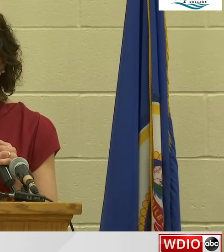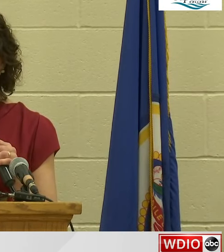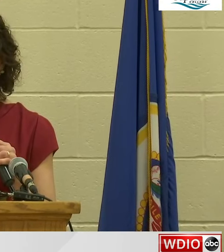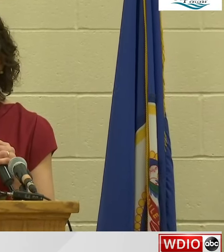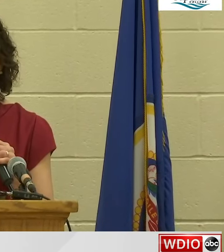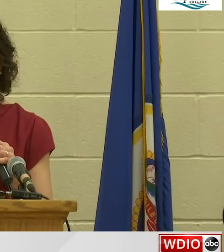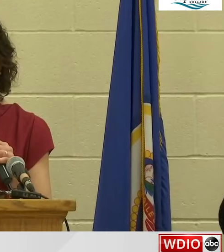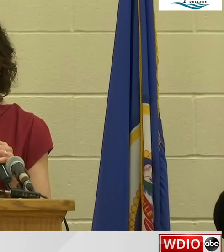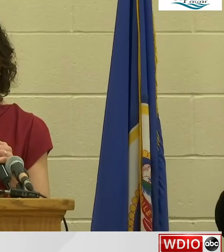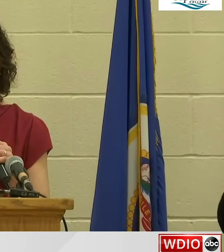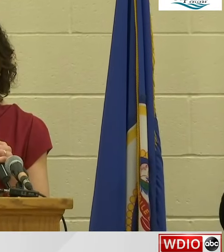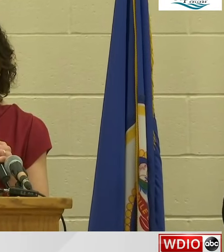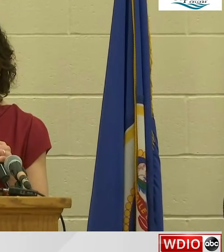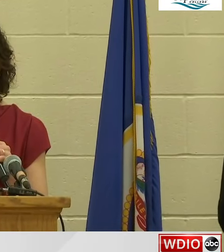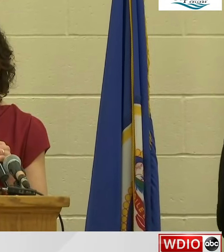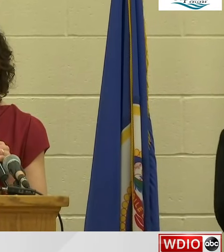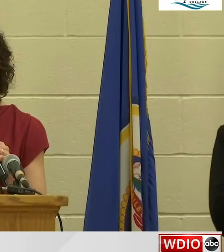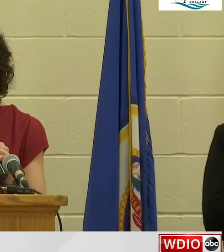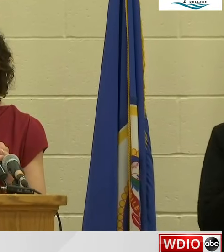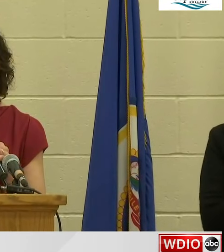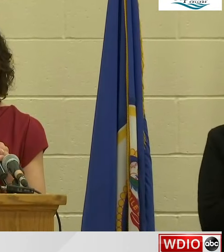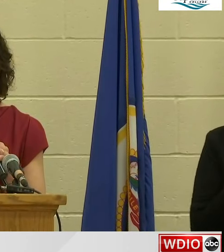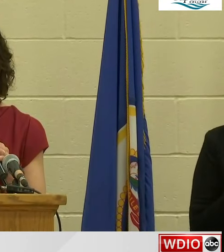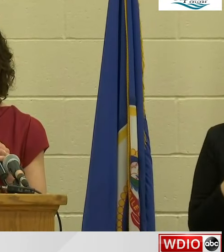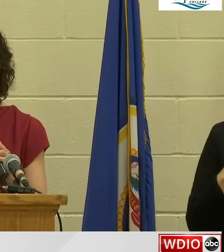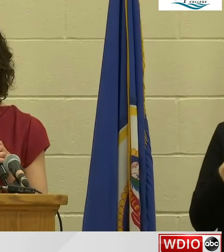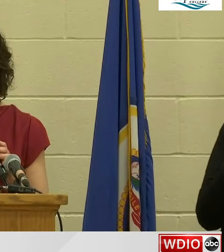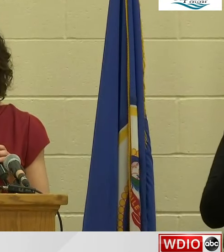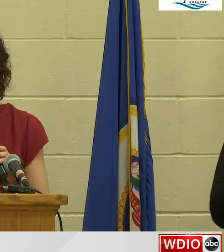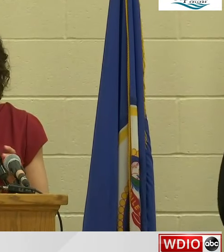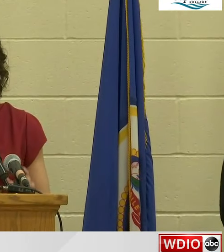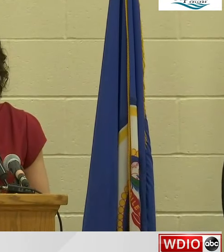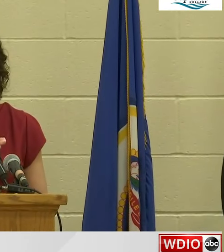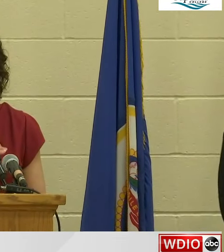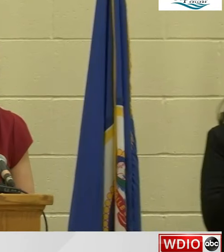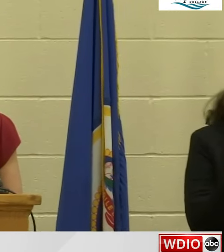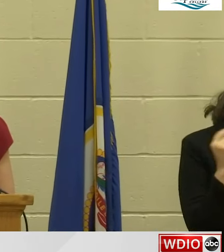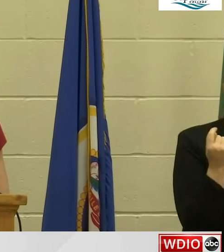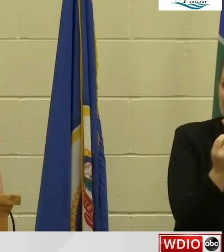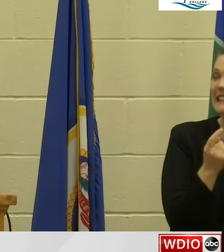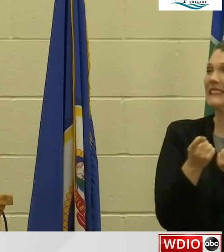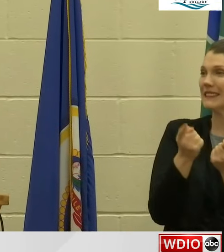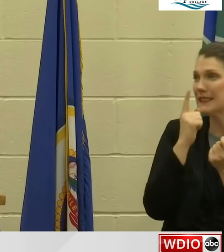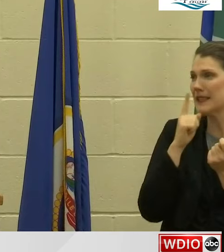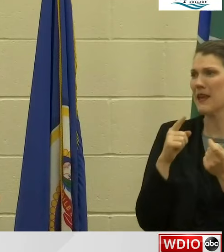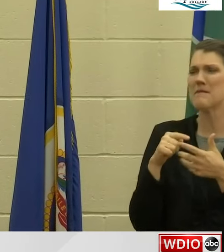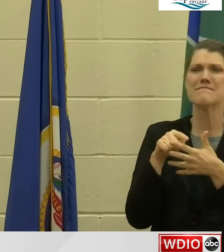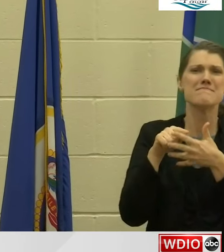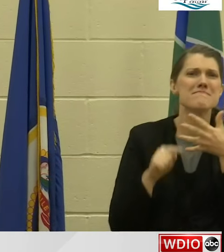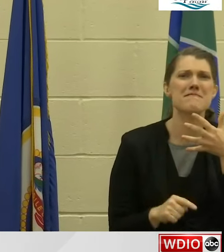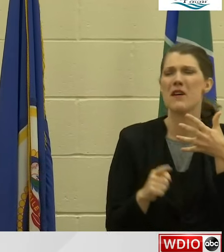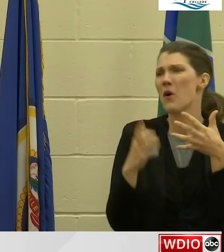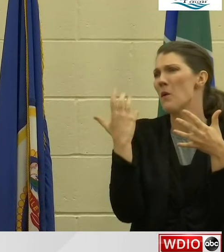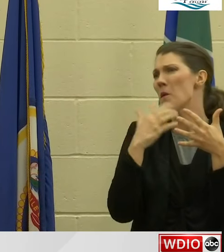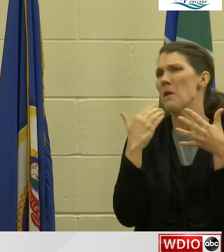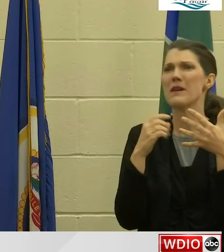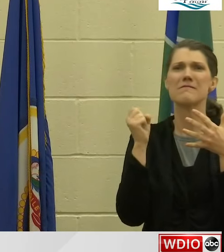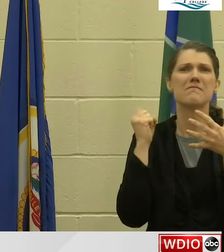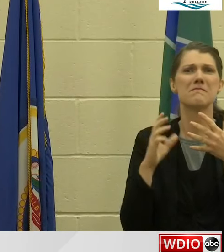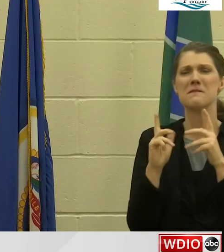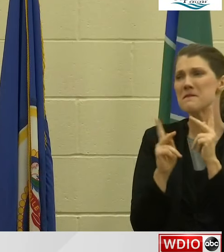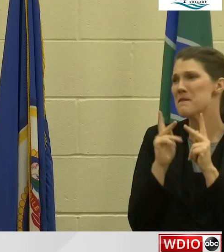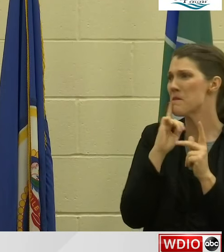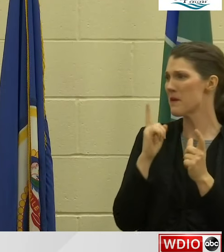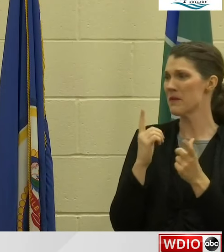are my co-conspirator. Thank you very much. And our office team, Phil Gents, Bronwyn Bauer, Kate Van Deel, Billy Larson,